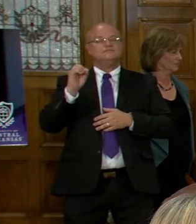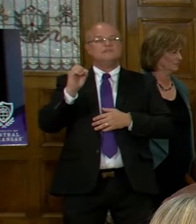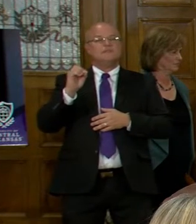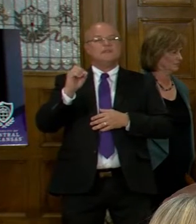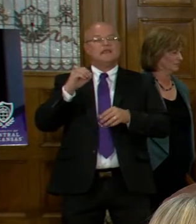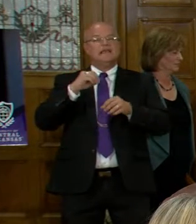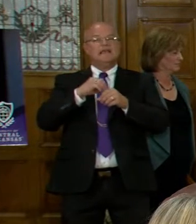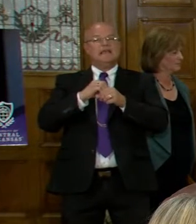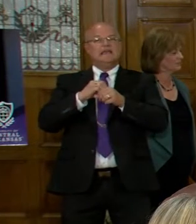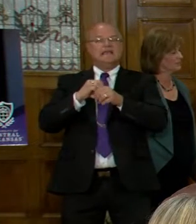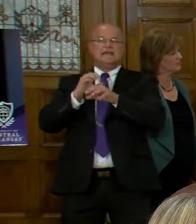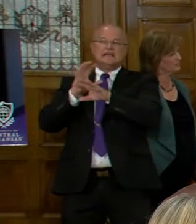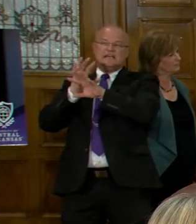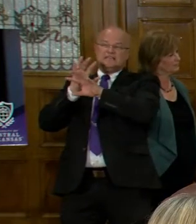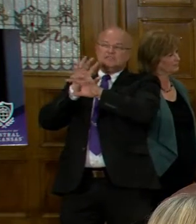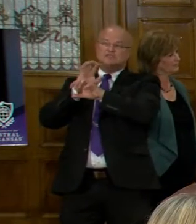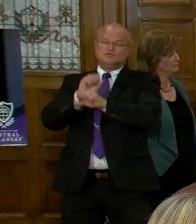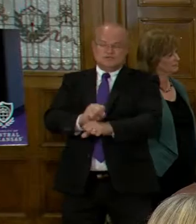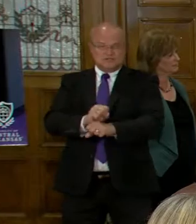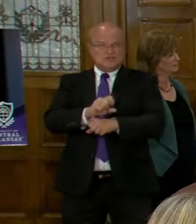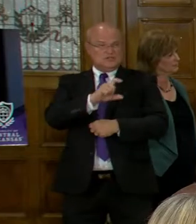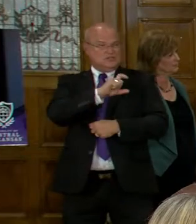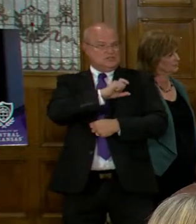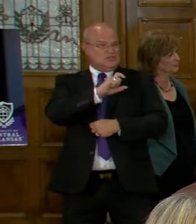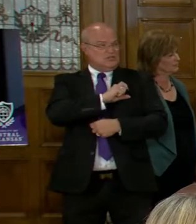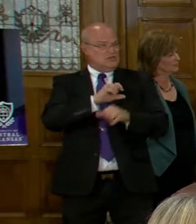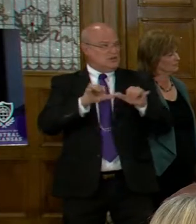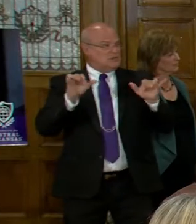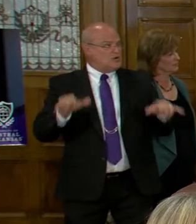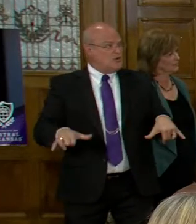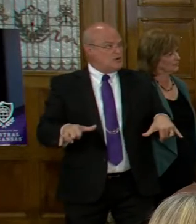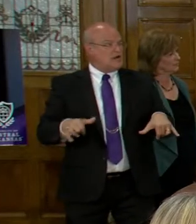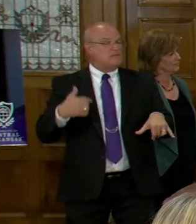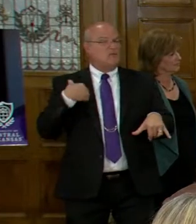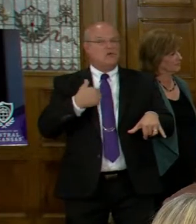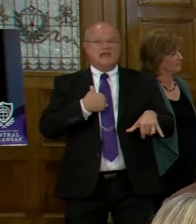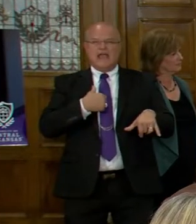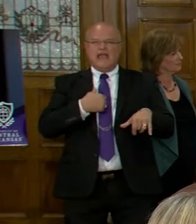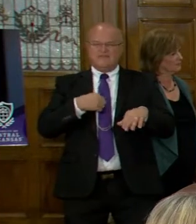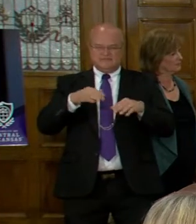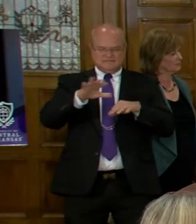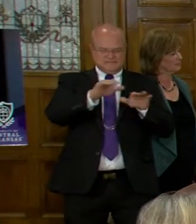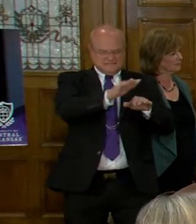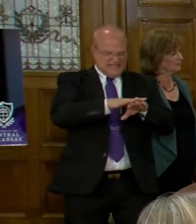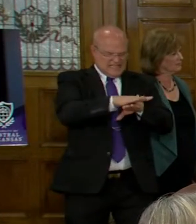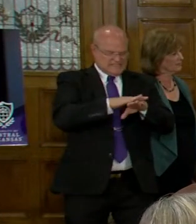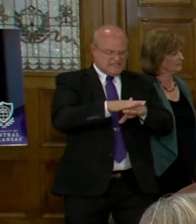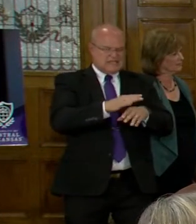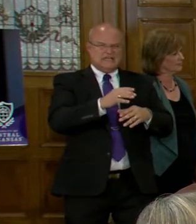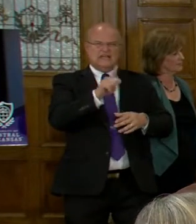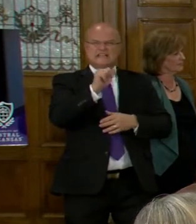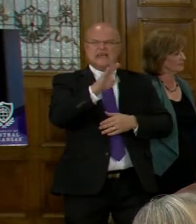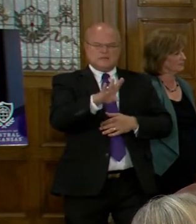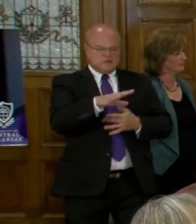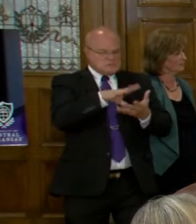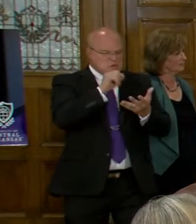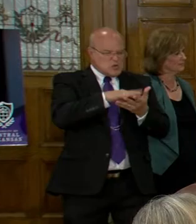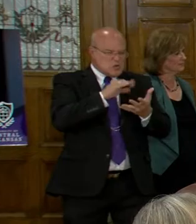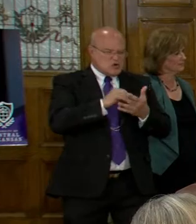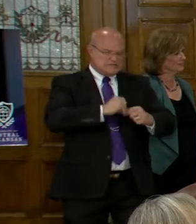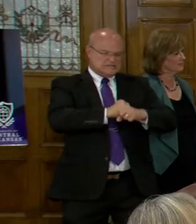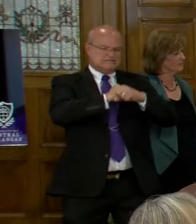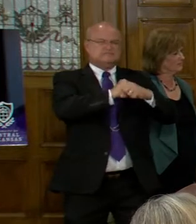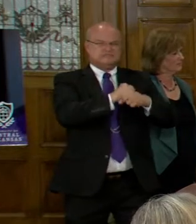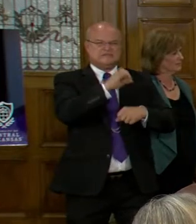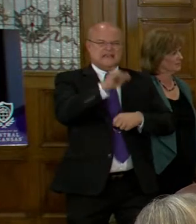in a traditional cybersecurity degree program, what you can do is you have an isolated laboratory and you can learn to attack and defend that